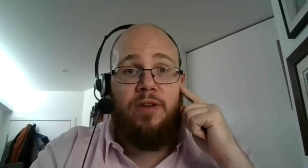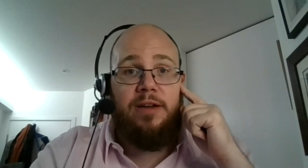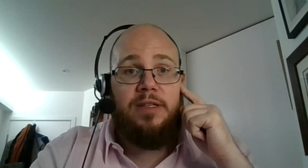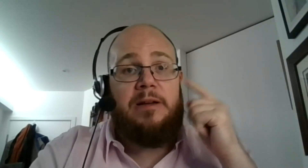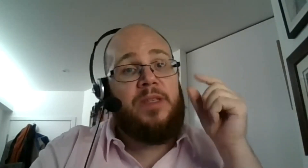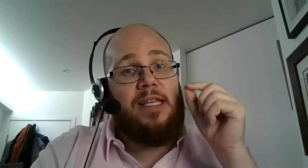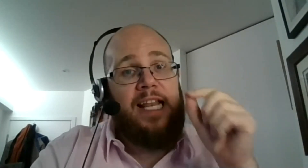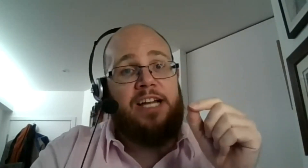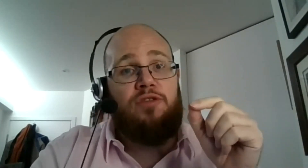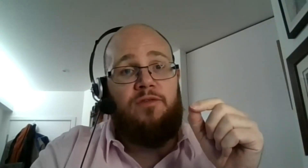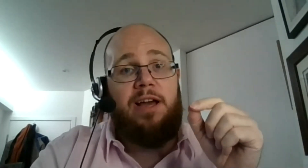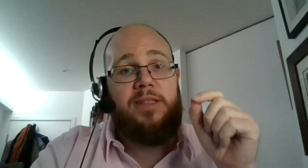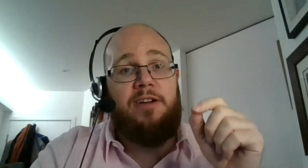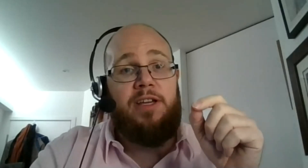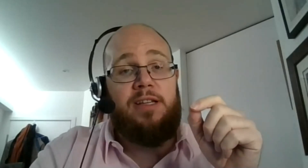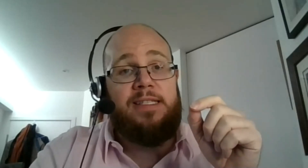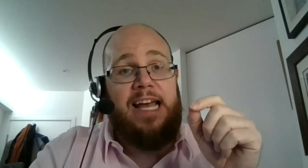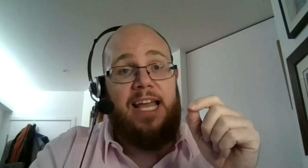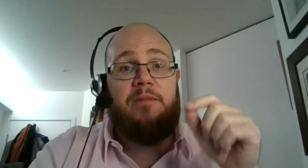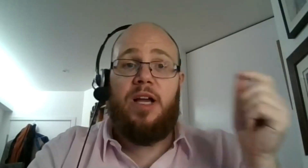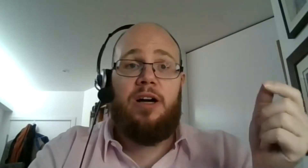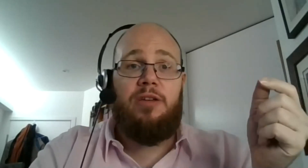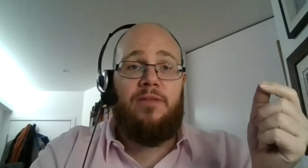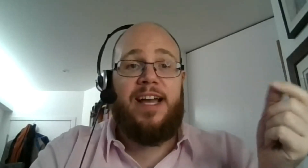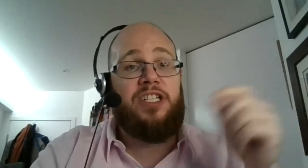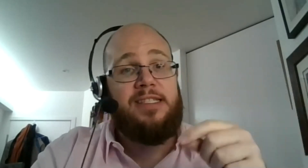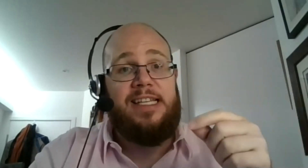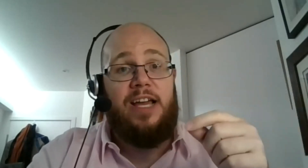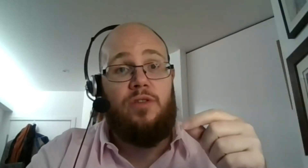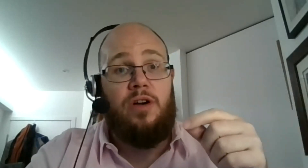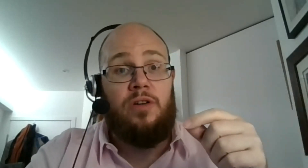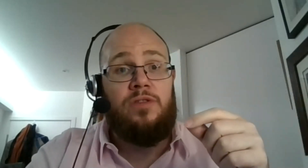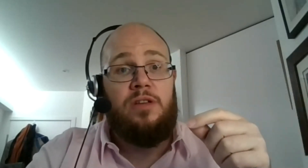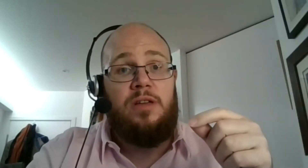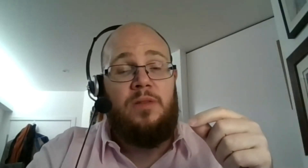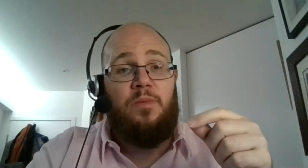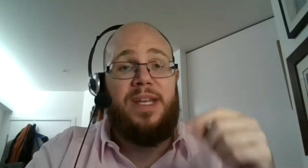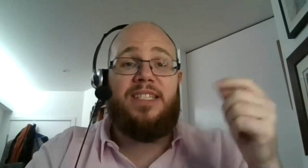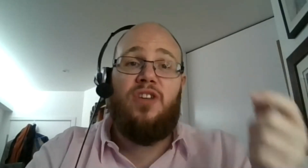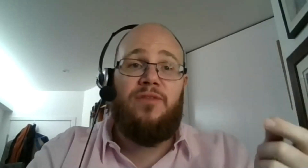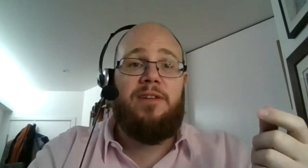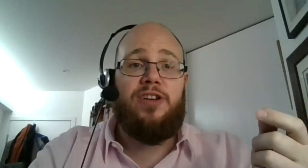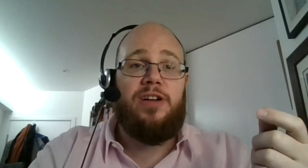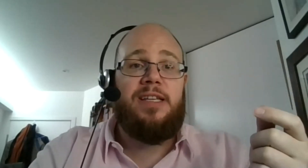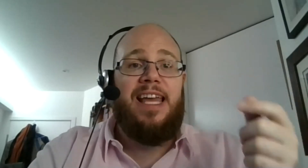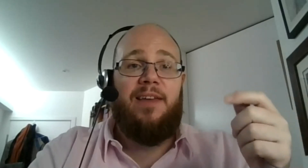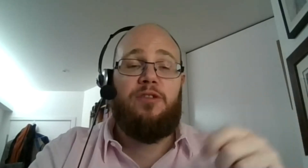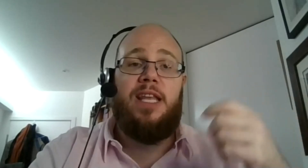throat. So the lateral flow is very good at saying, are you infectious today or not? But it's not very good if you're in the